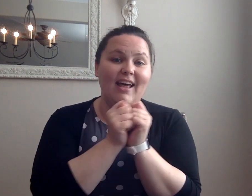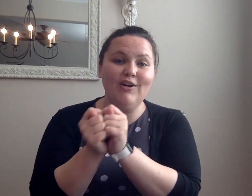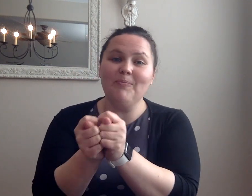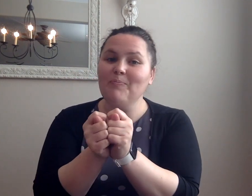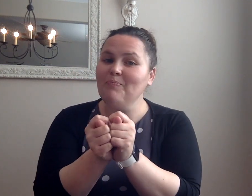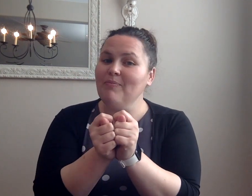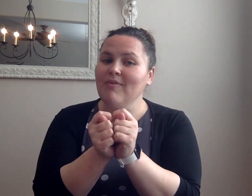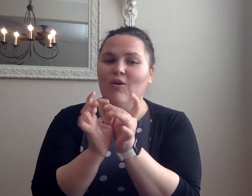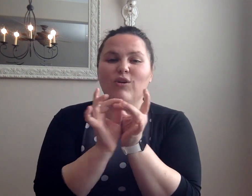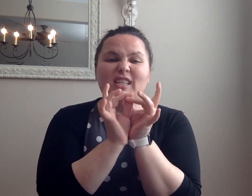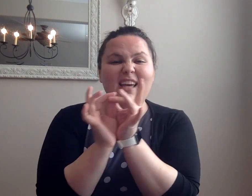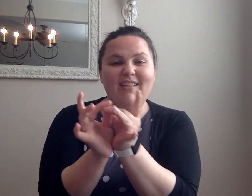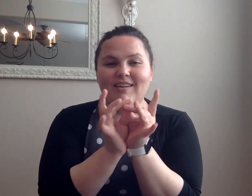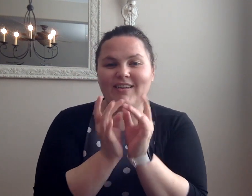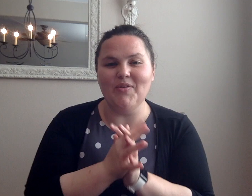together or together, either one.